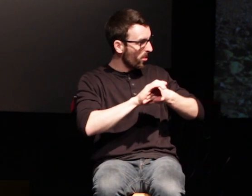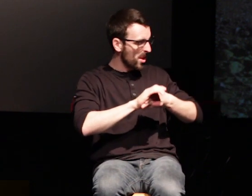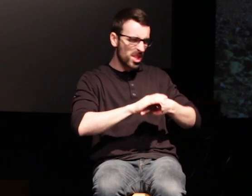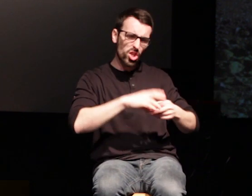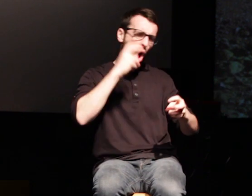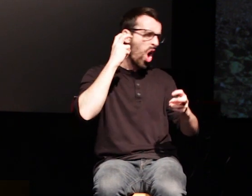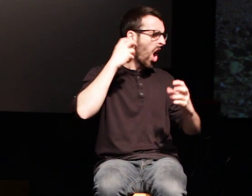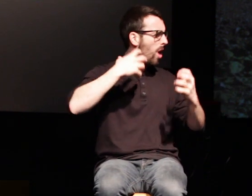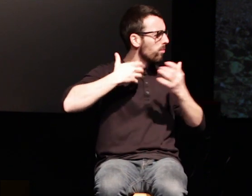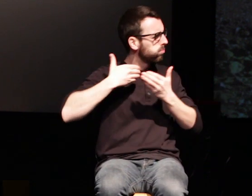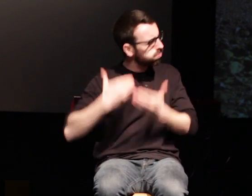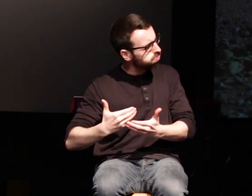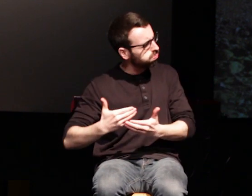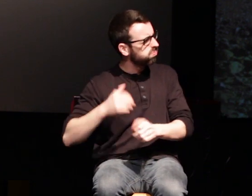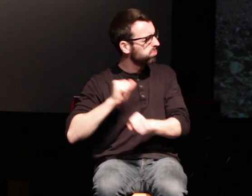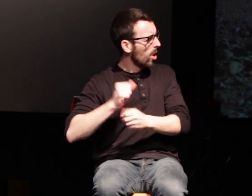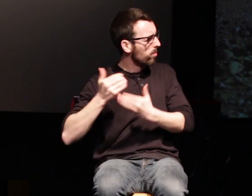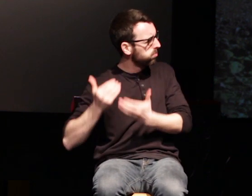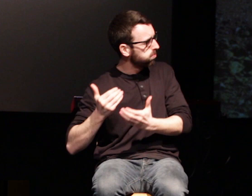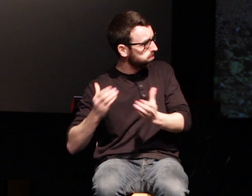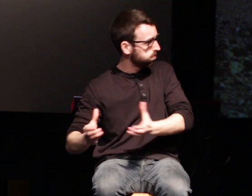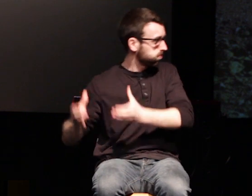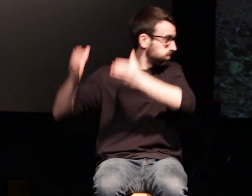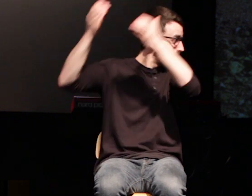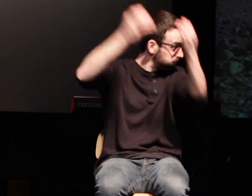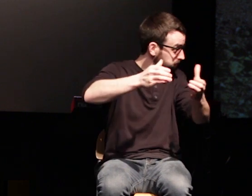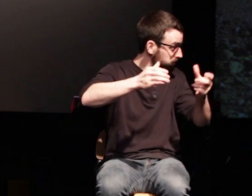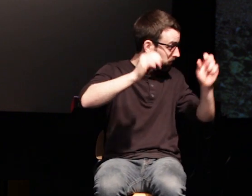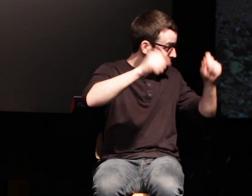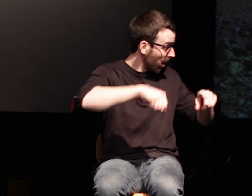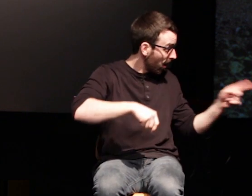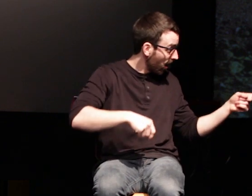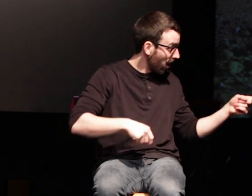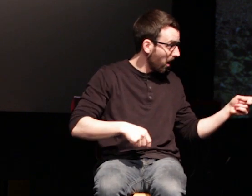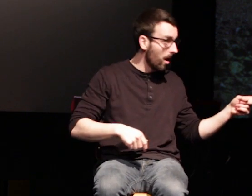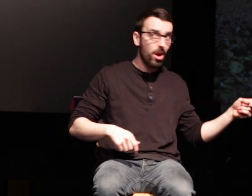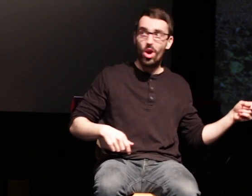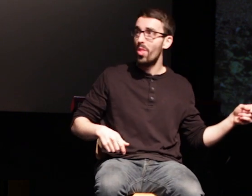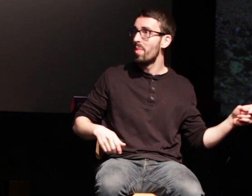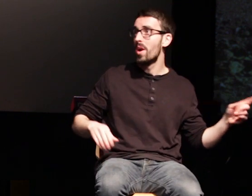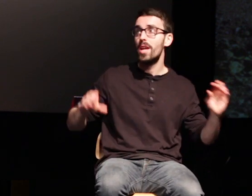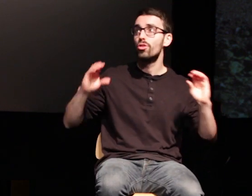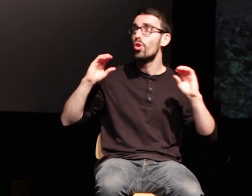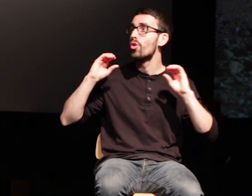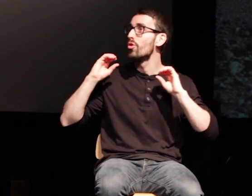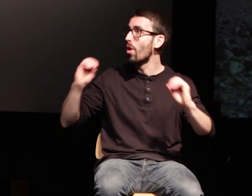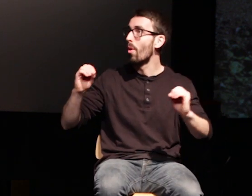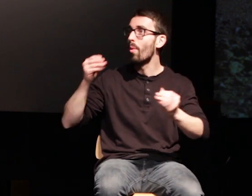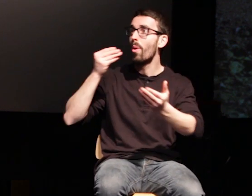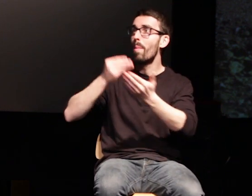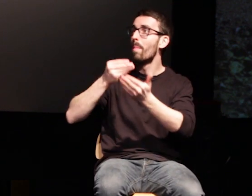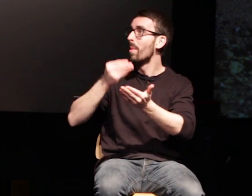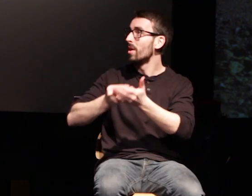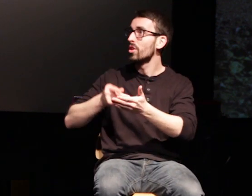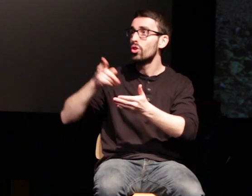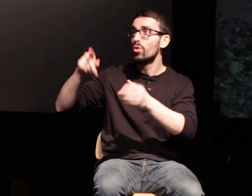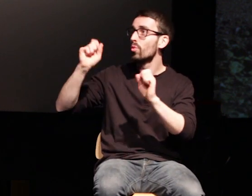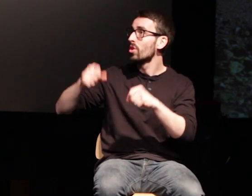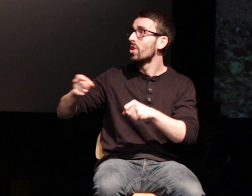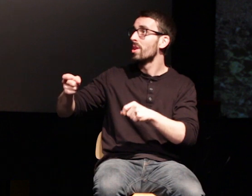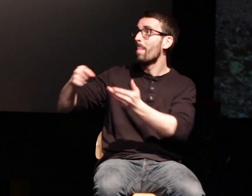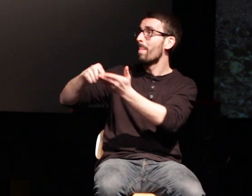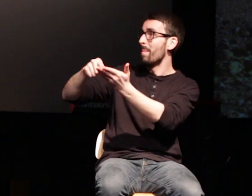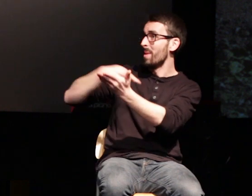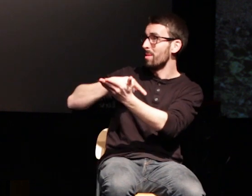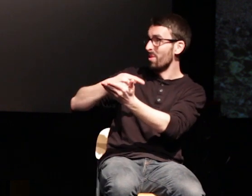super heavy rocks and put them on the trailer. And I went, there is no amount of money that you can pay me to go do that